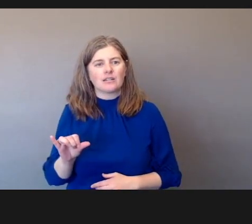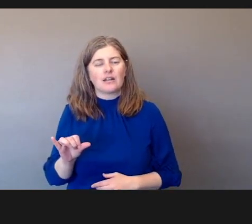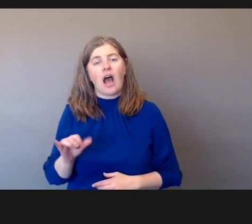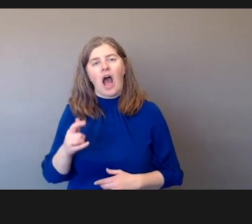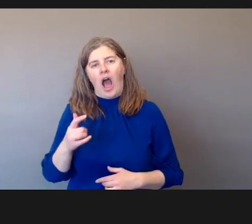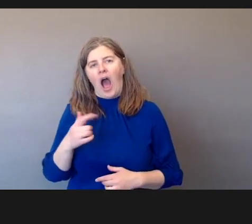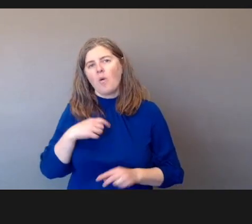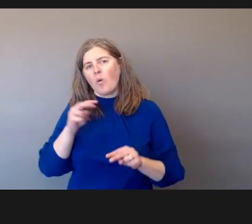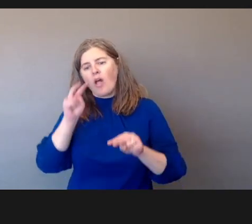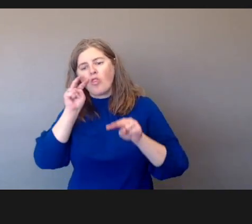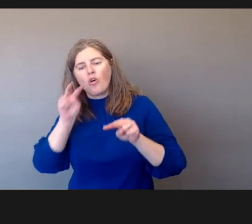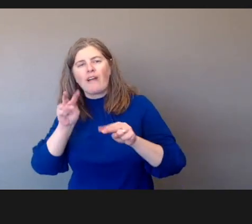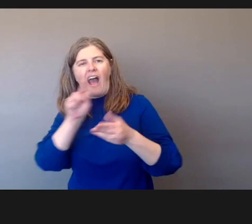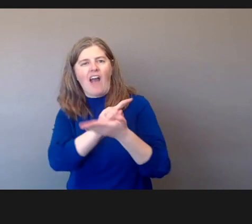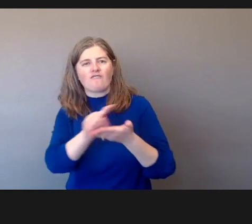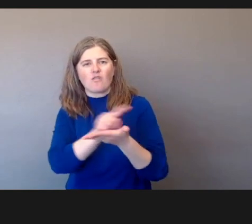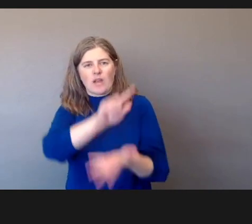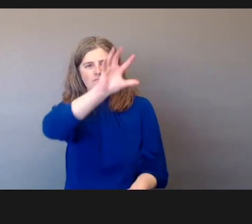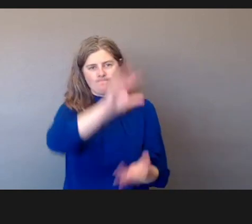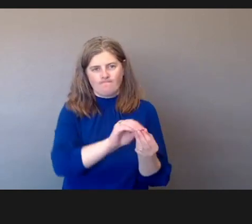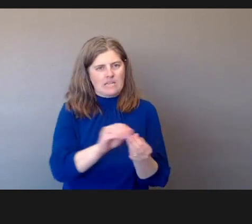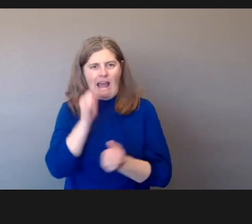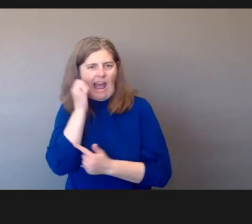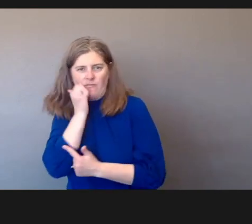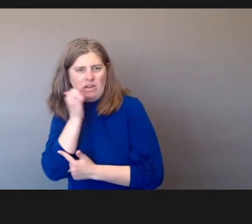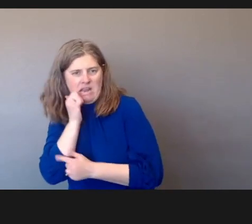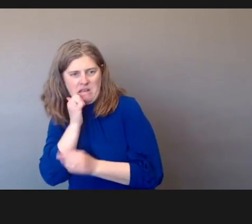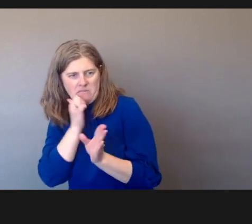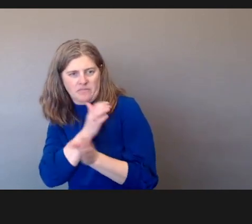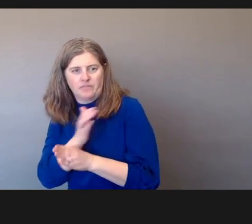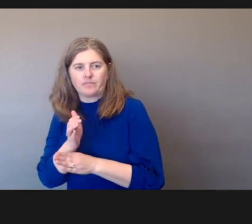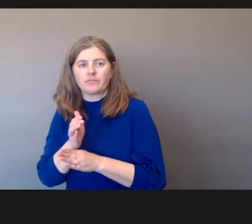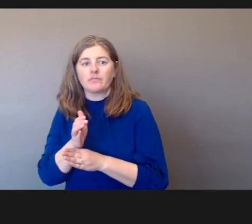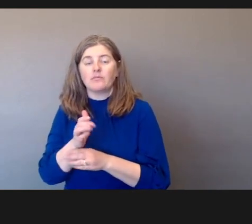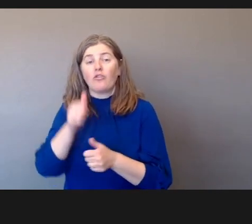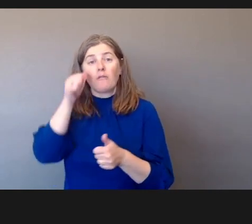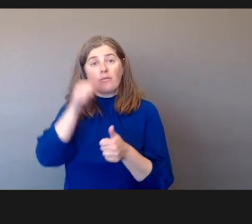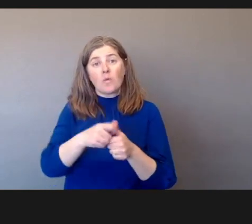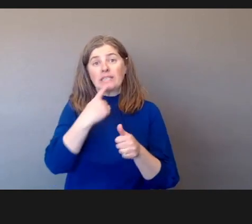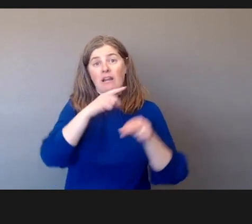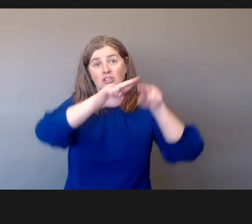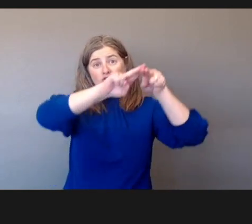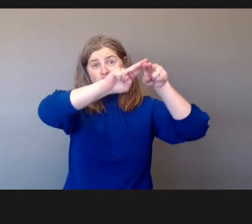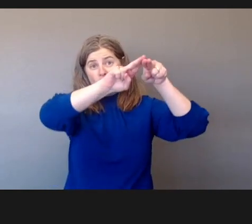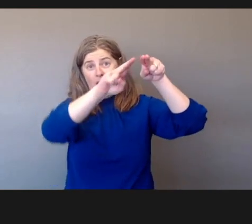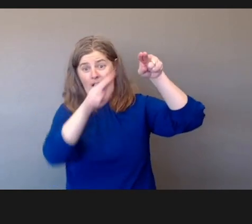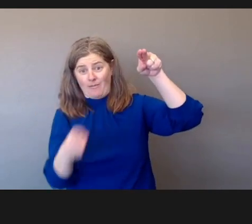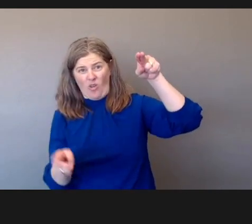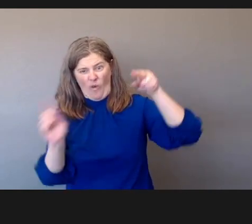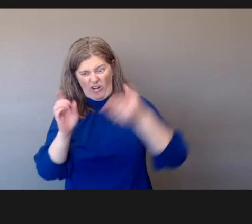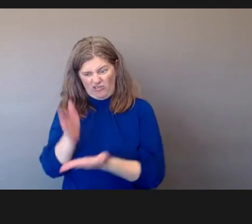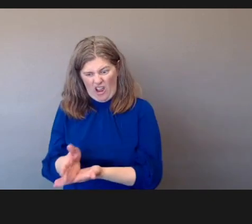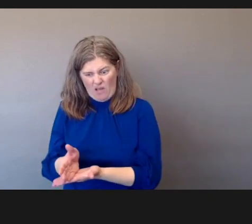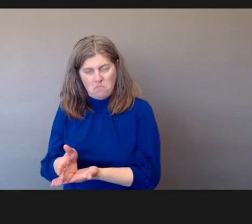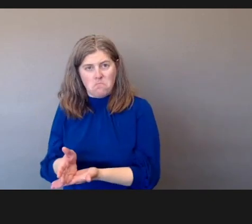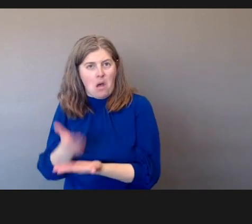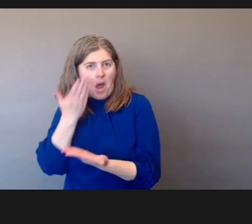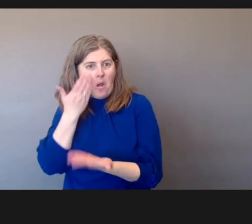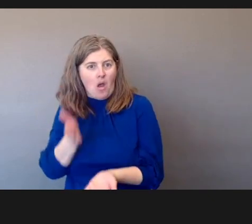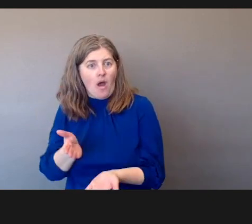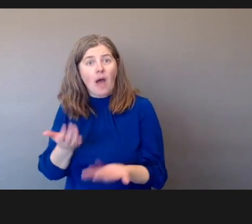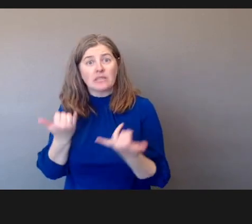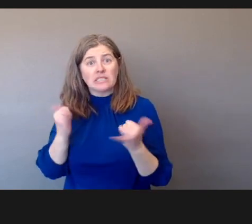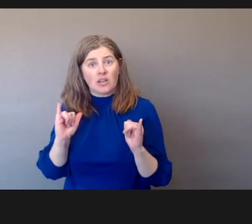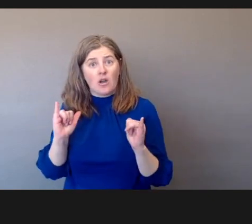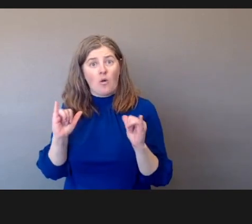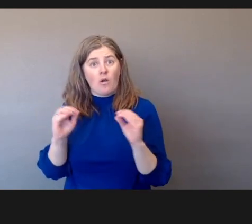week. And, we said when this was dropping, we didn't know where it was going to stop. I'm kind of happy that we're lower